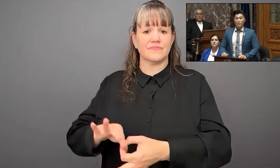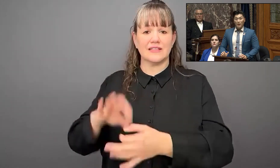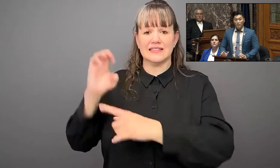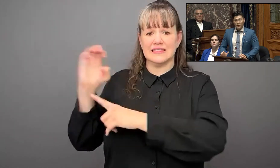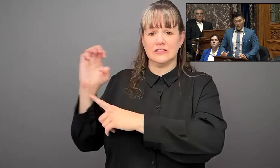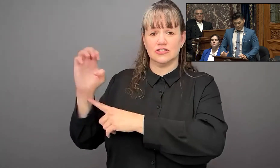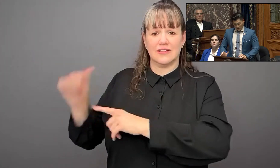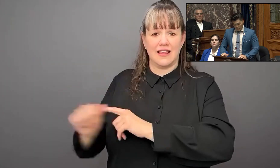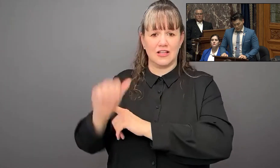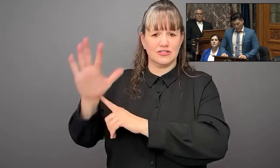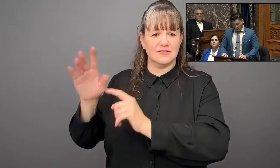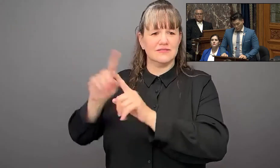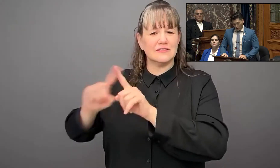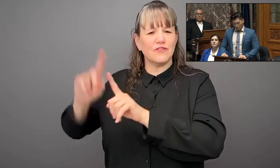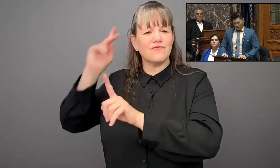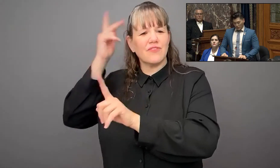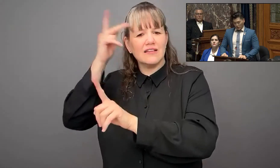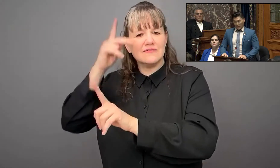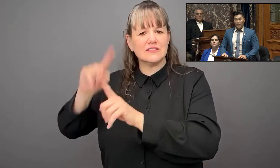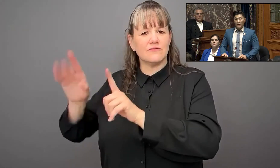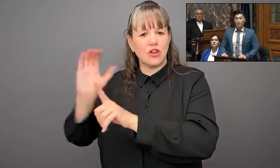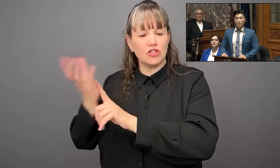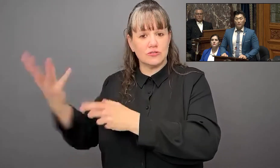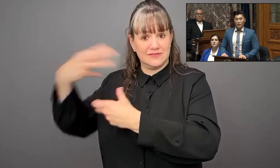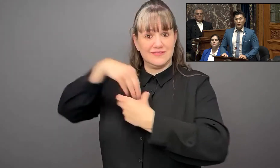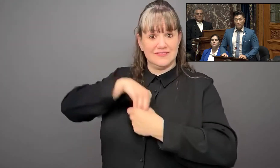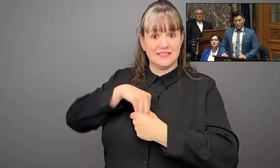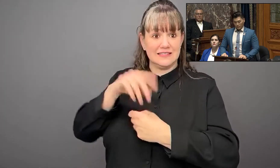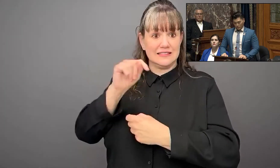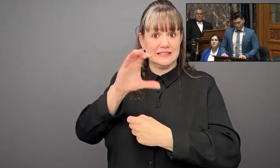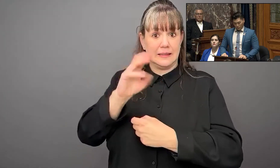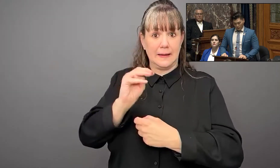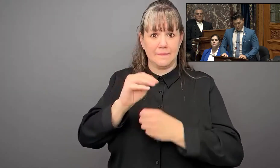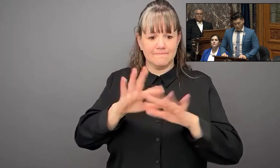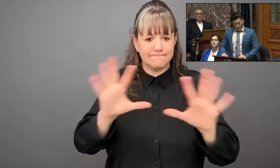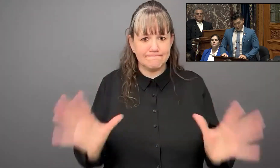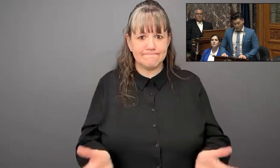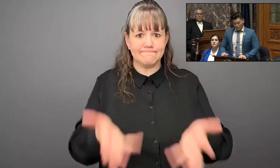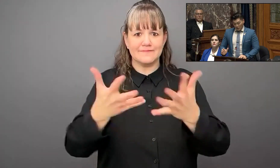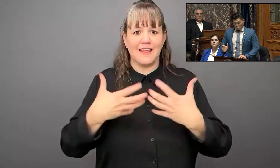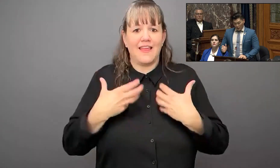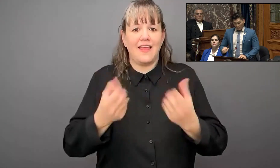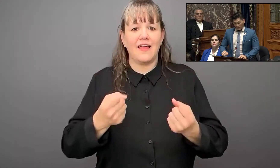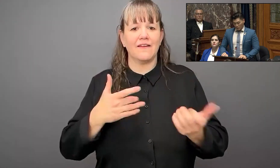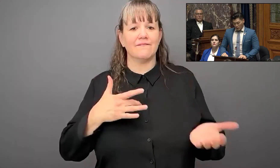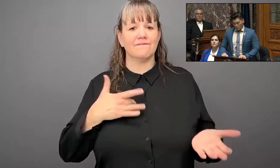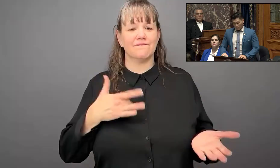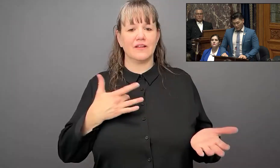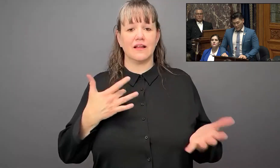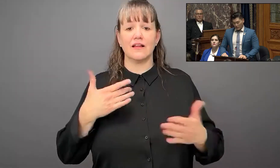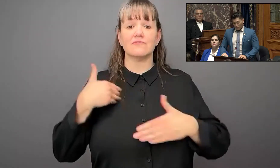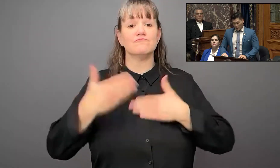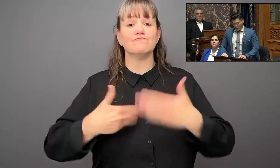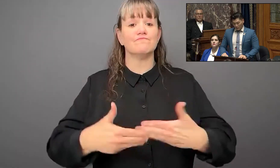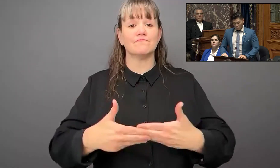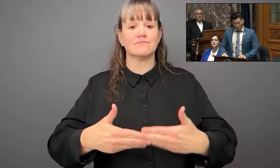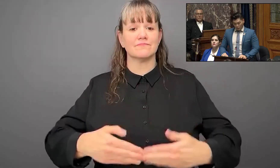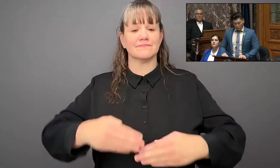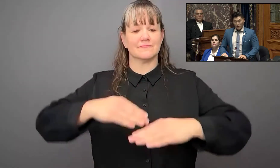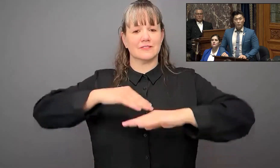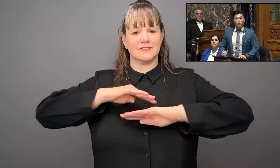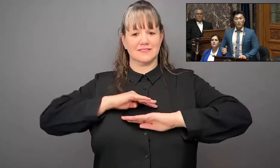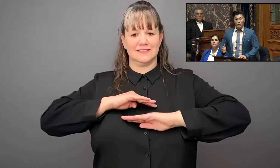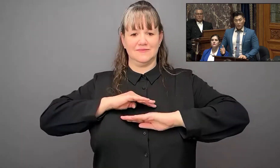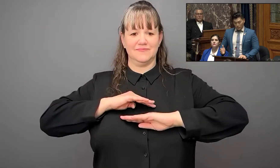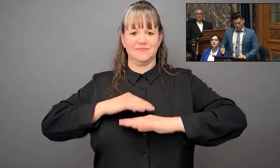TCM emphasizes health cultivation and life fulfillment. This special week of celebration provides a meaningful